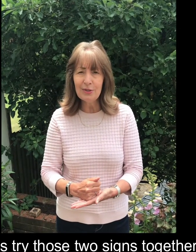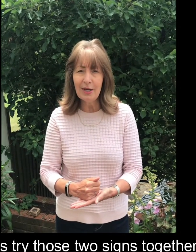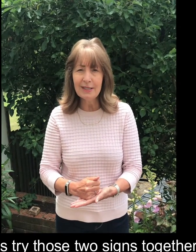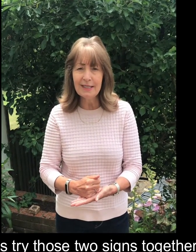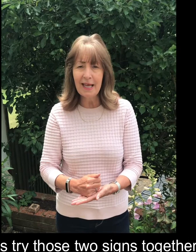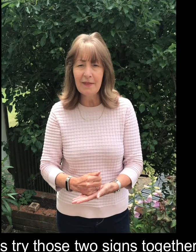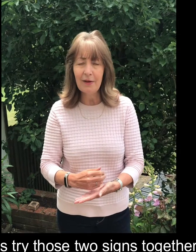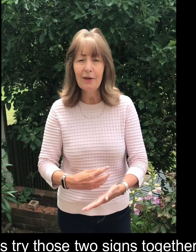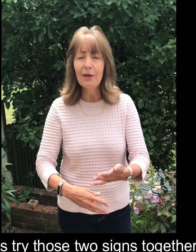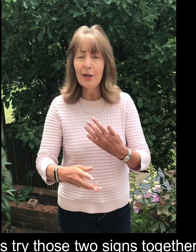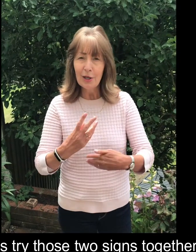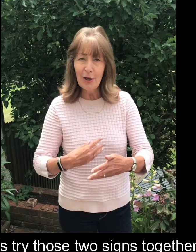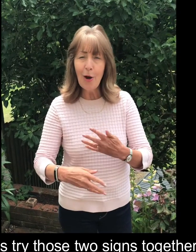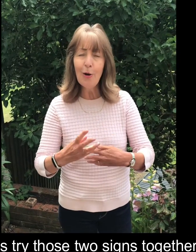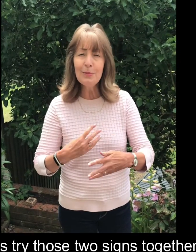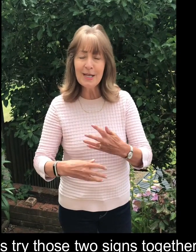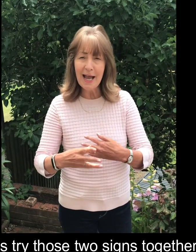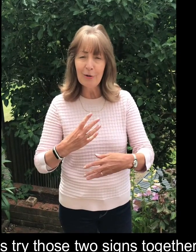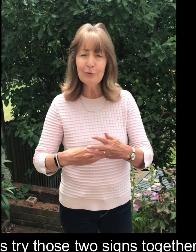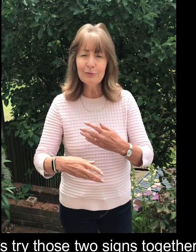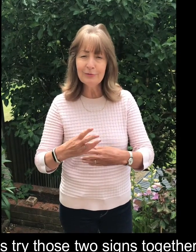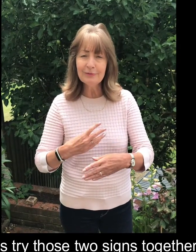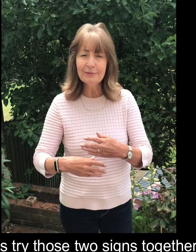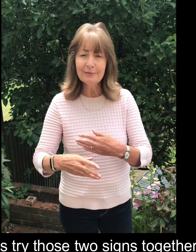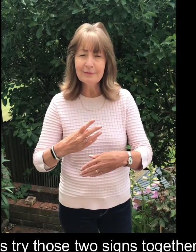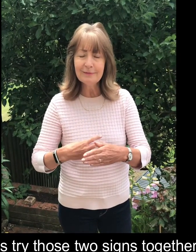signs together. Calm down